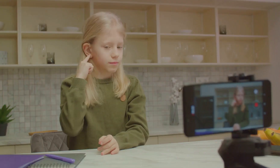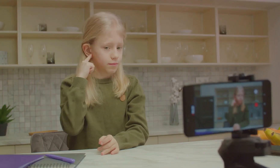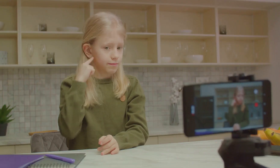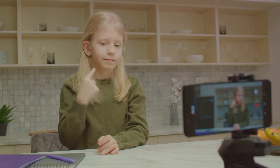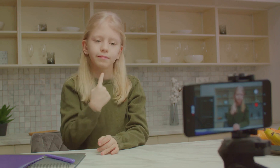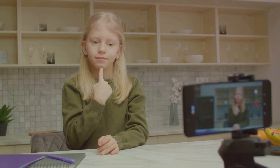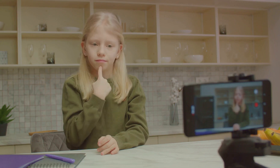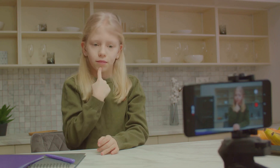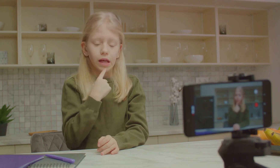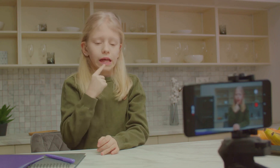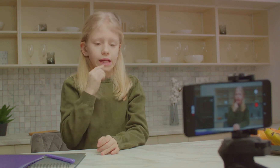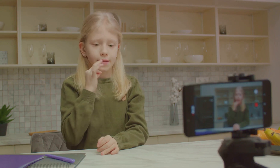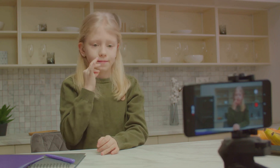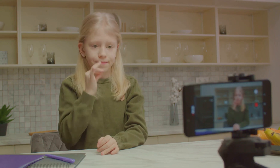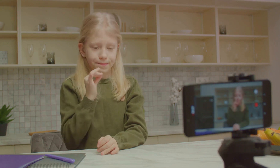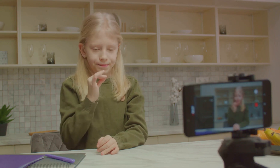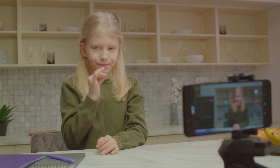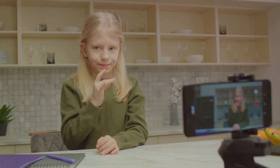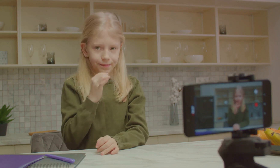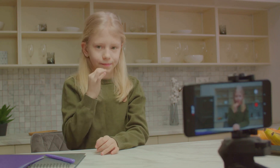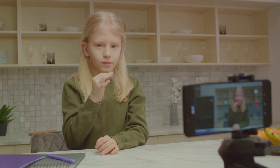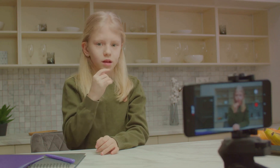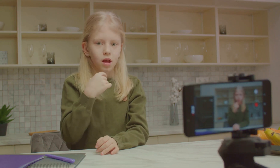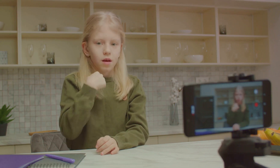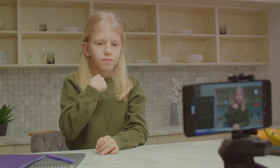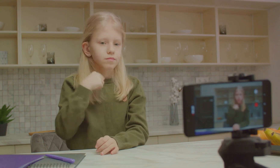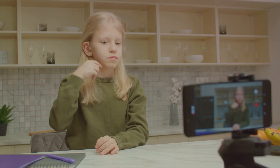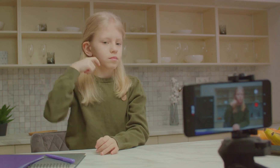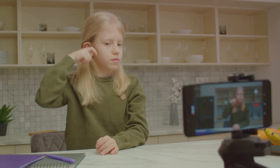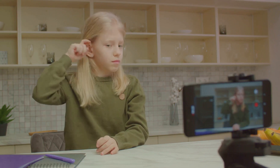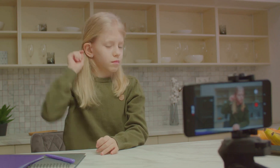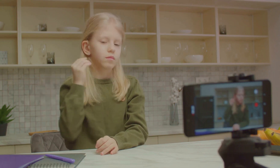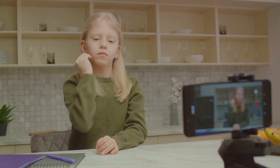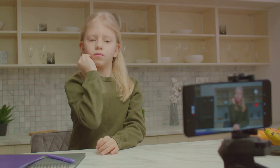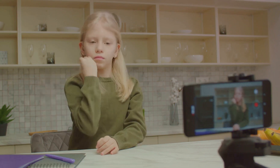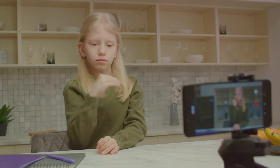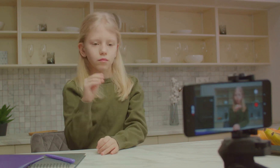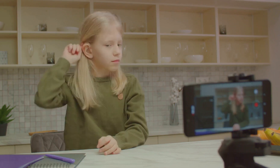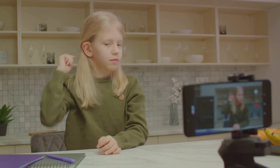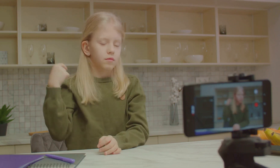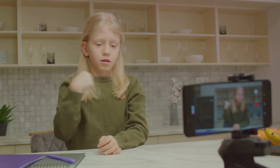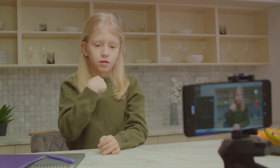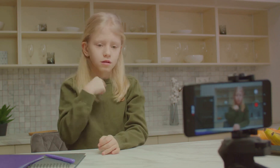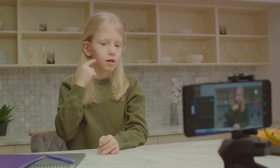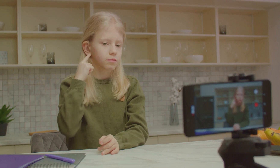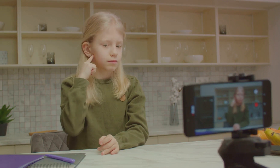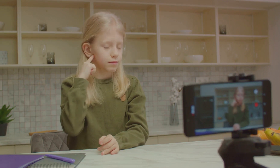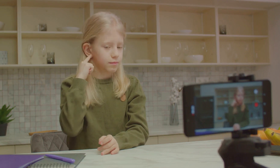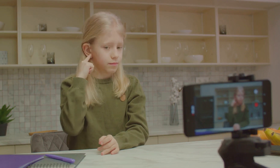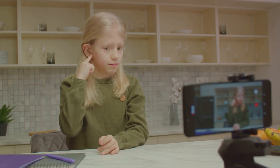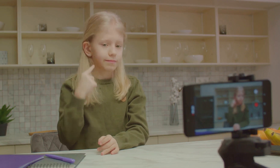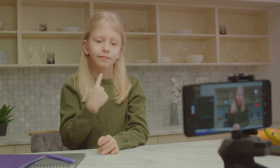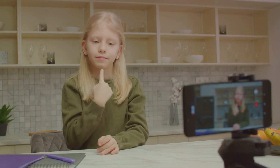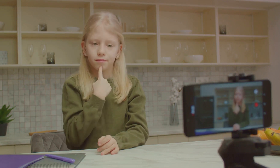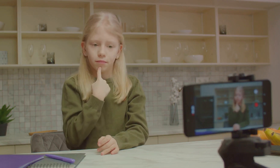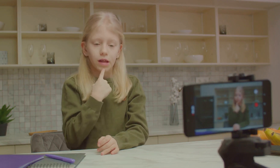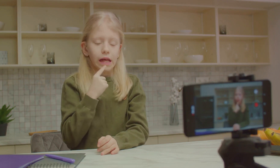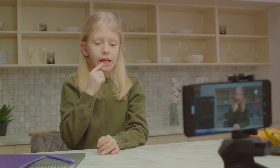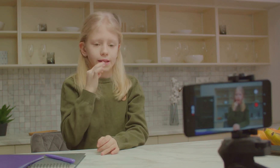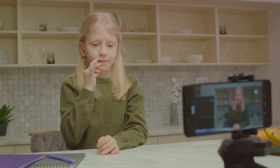hearing status does influence the neural systems recruited for language processing. Particularly, auditory processing regions in the